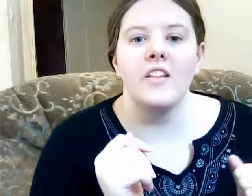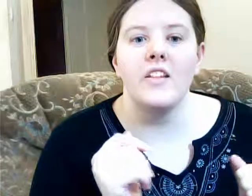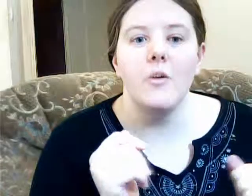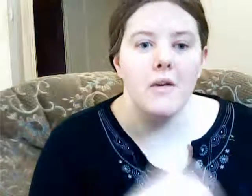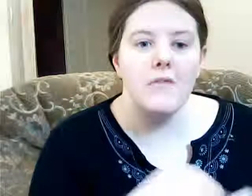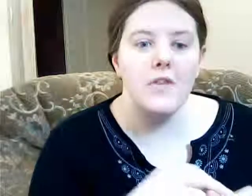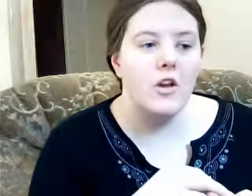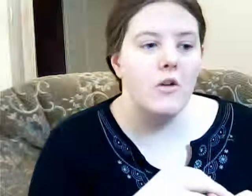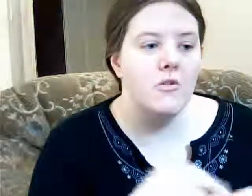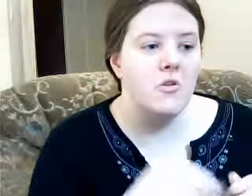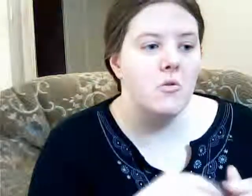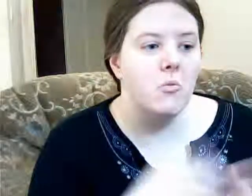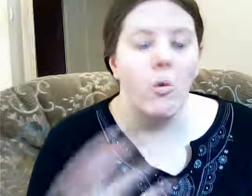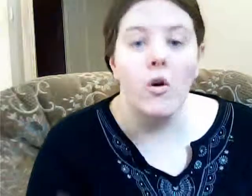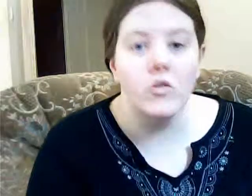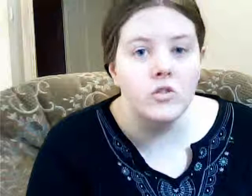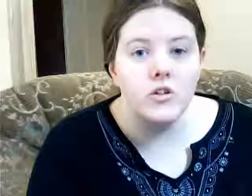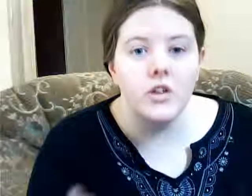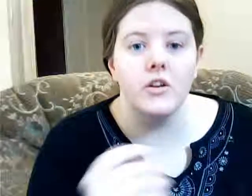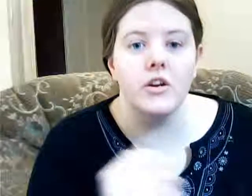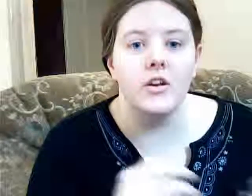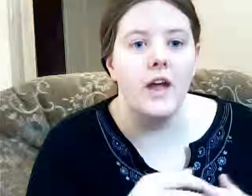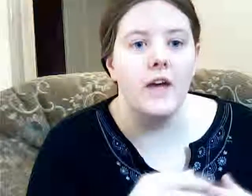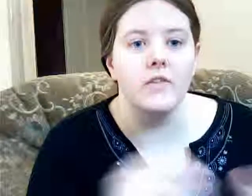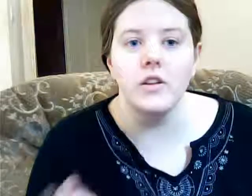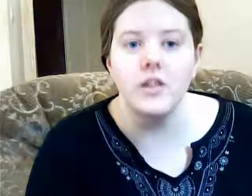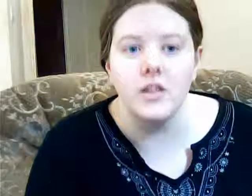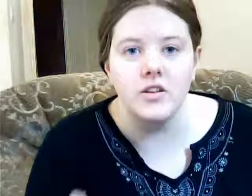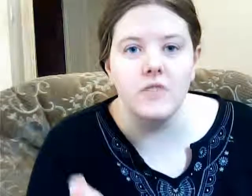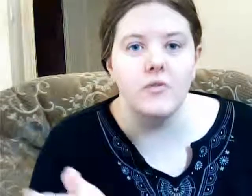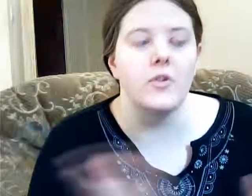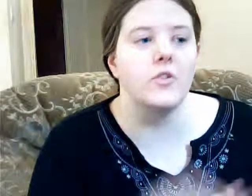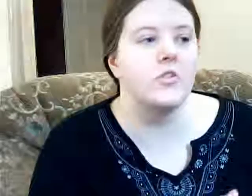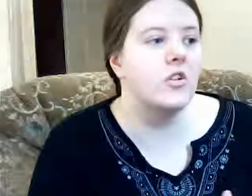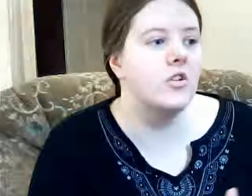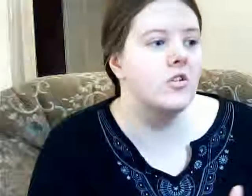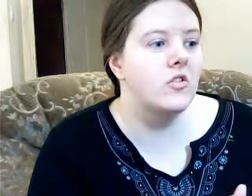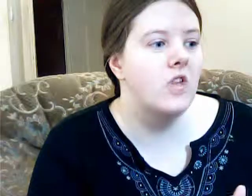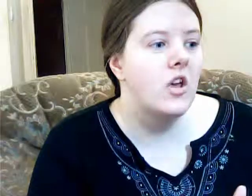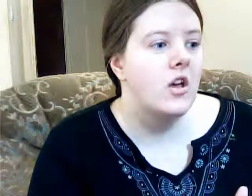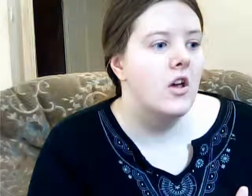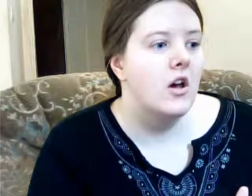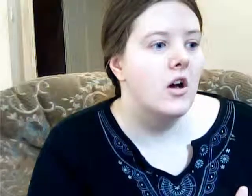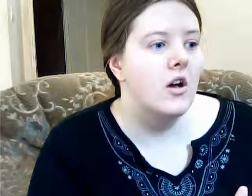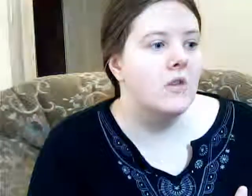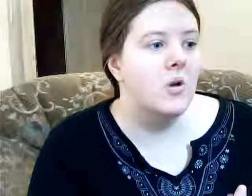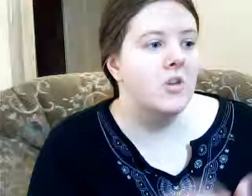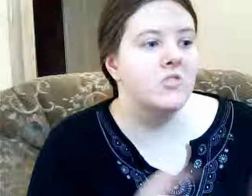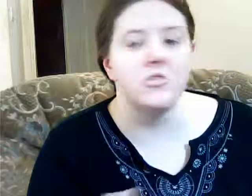there will be a video if you want that can have other things in for instance i can do